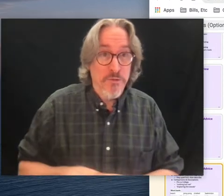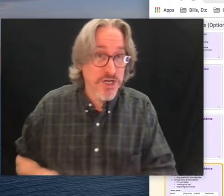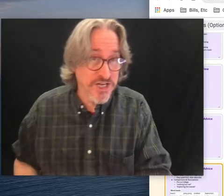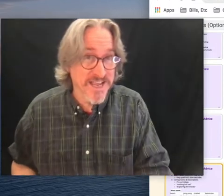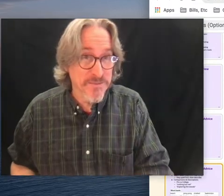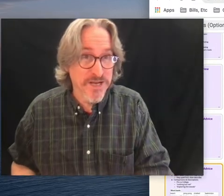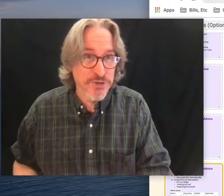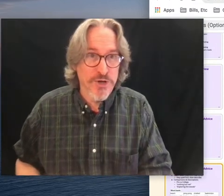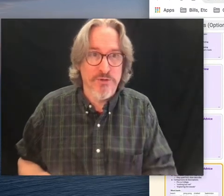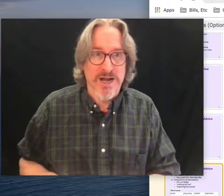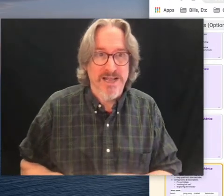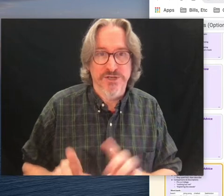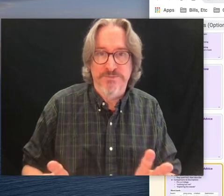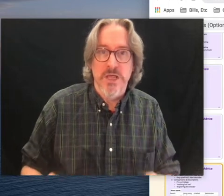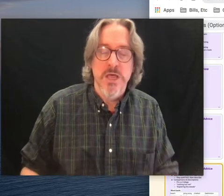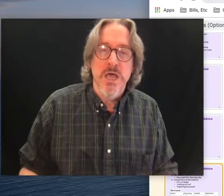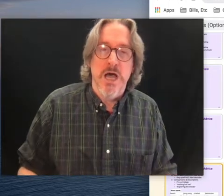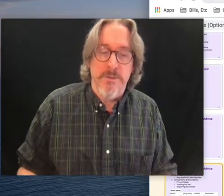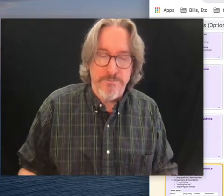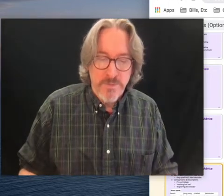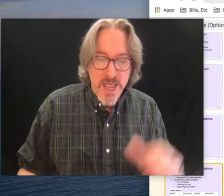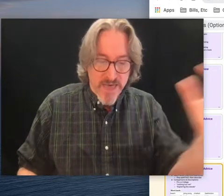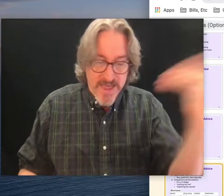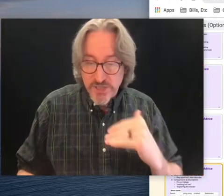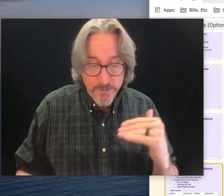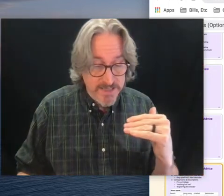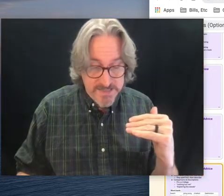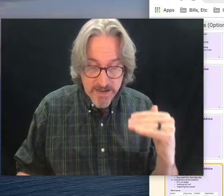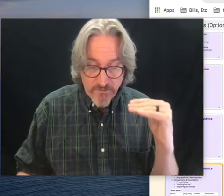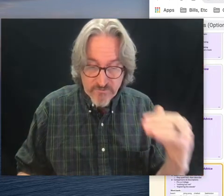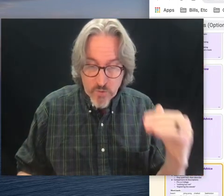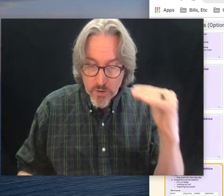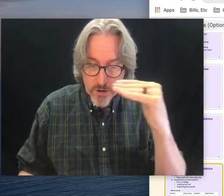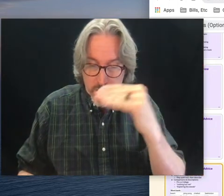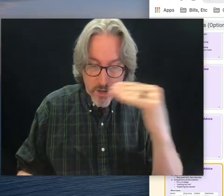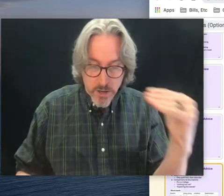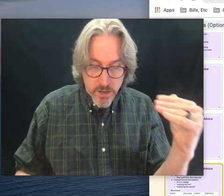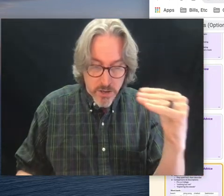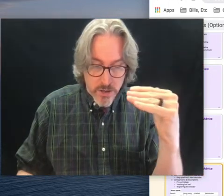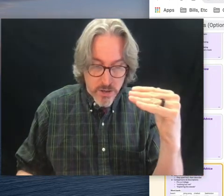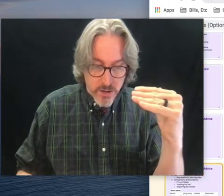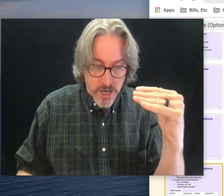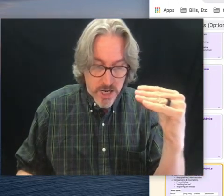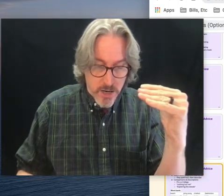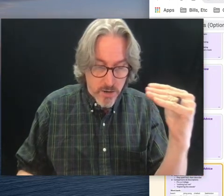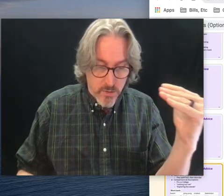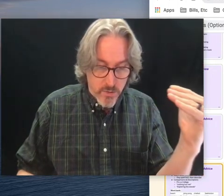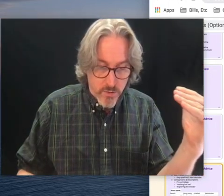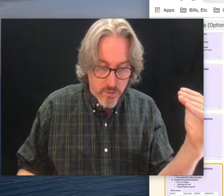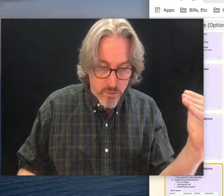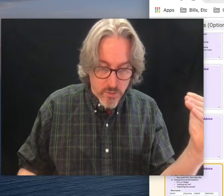then watch it again and make sure you know the right answer. And that's going to be the same for